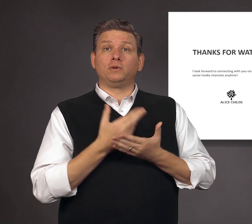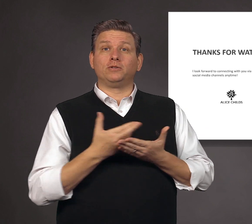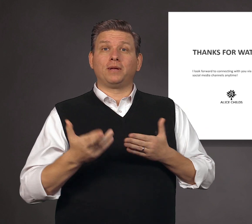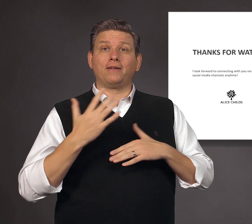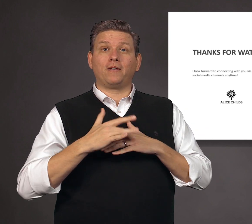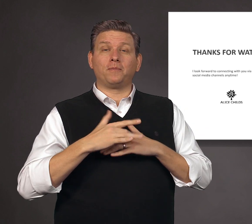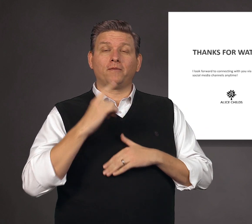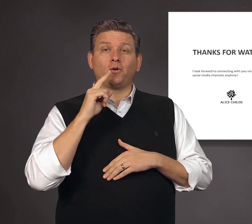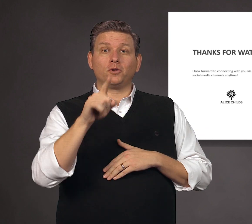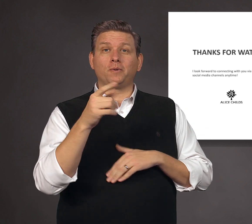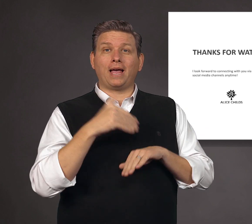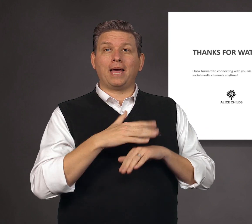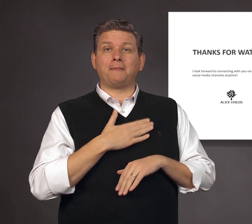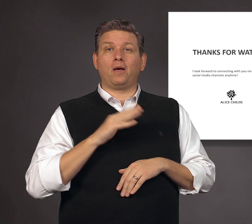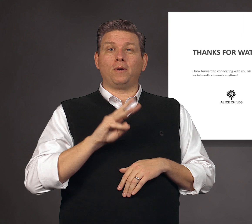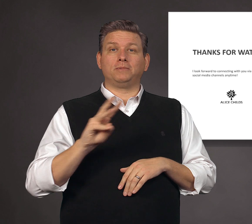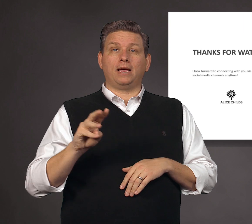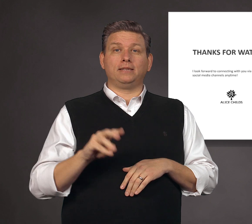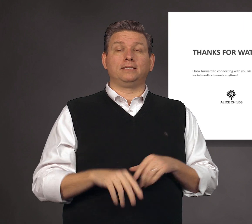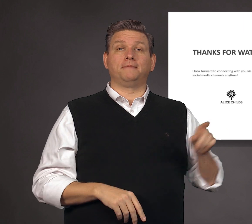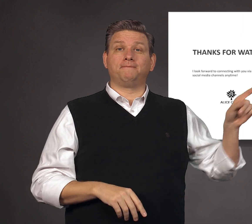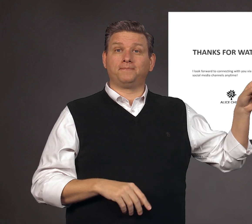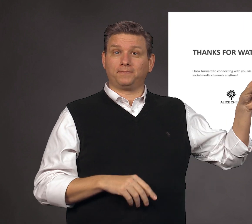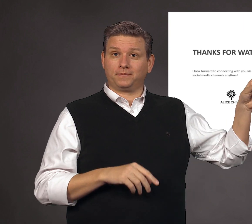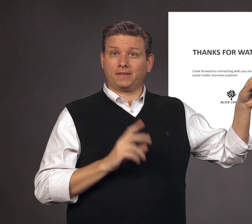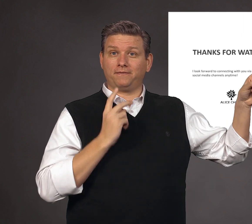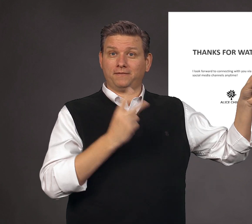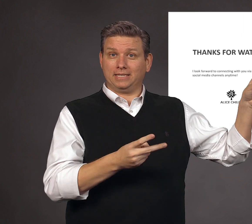at my website. Simply visit